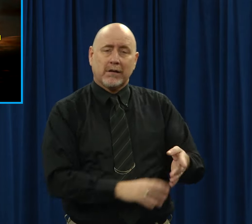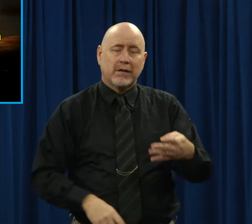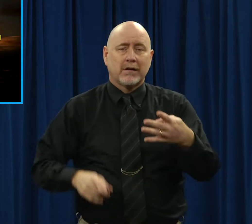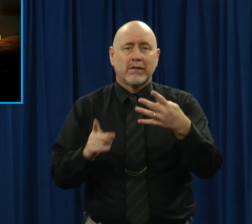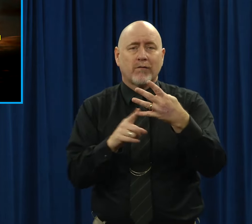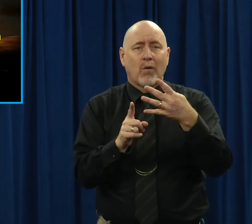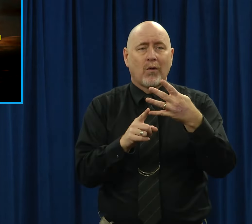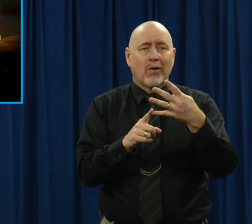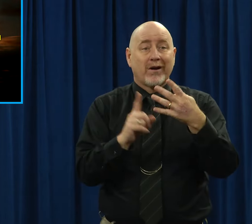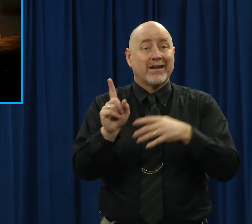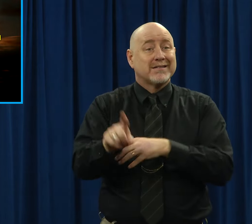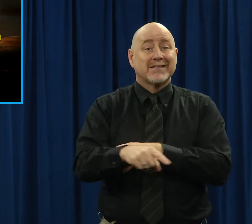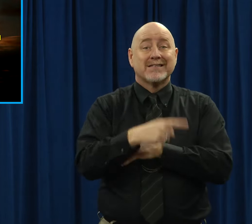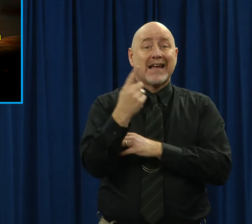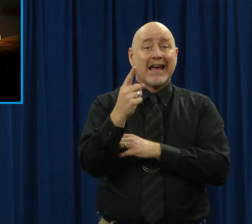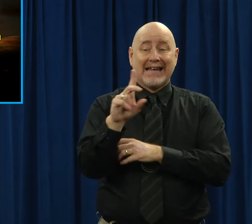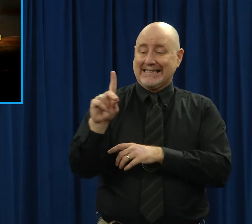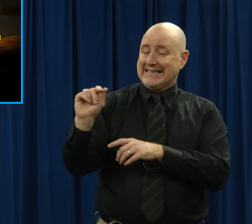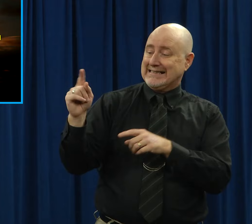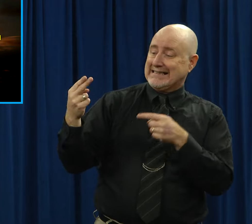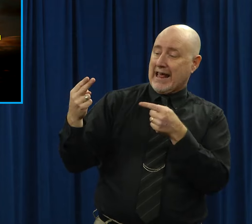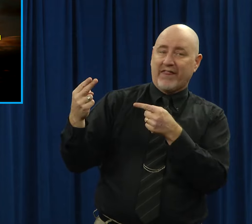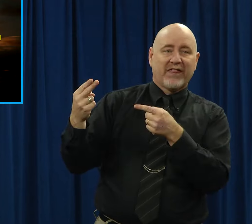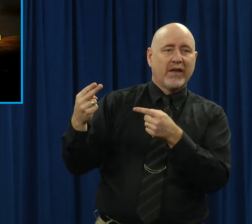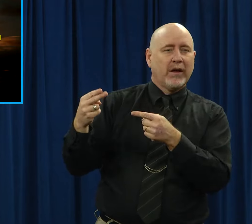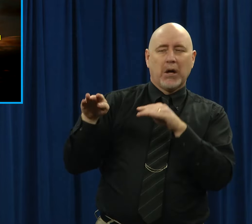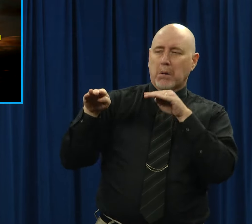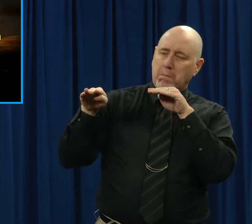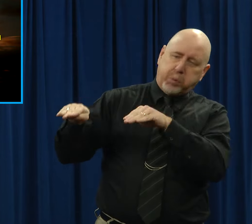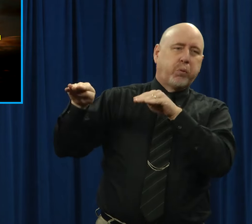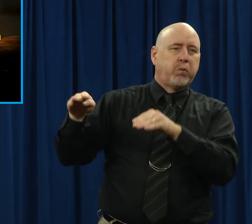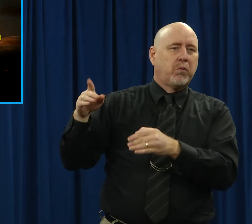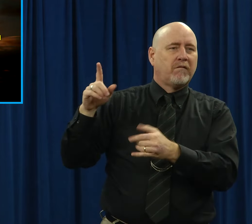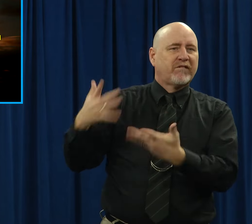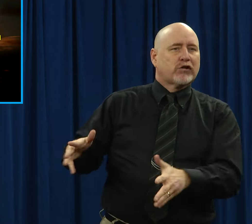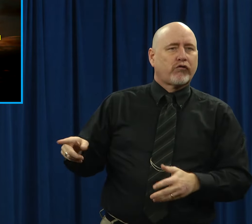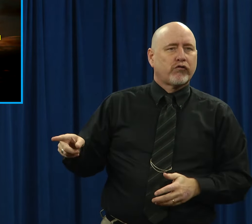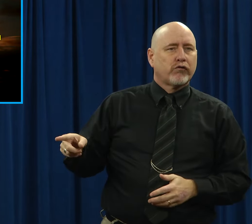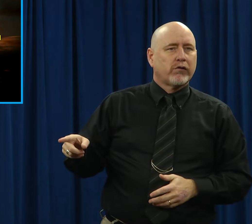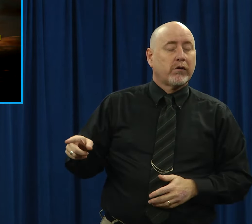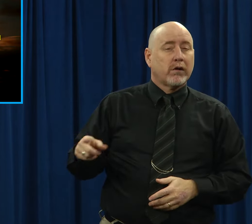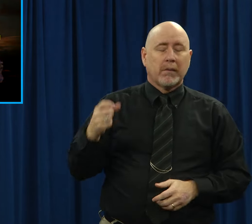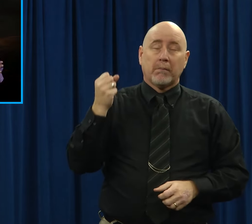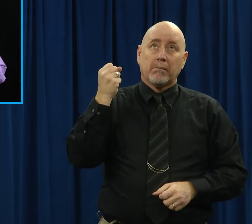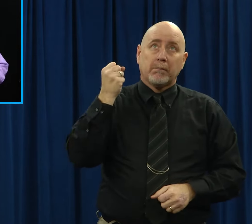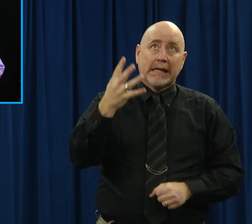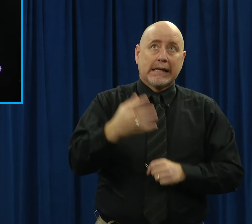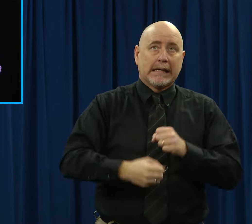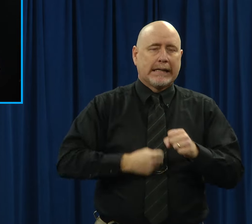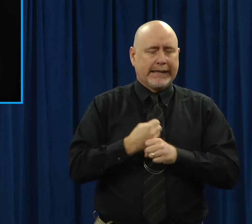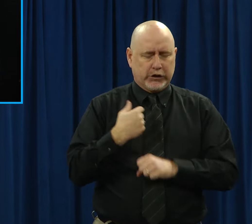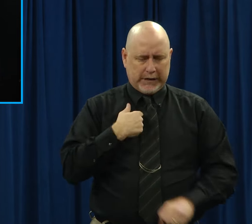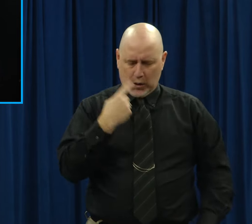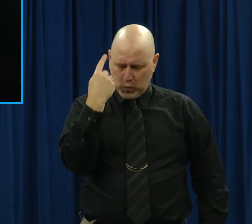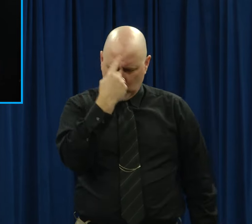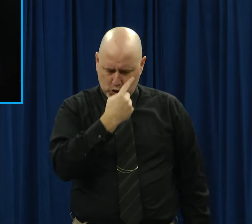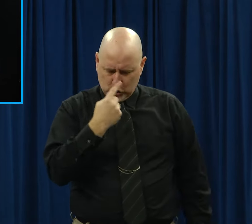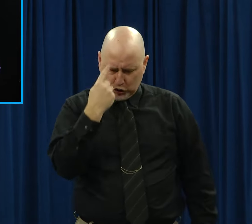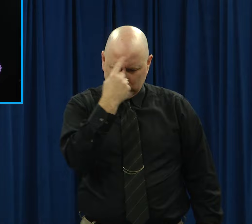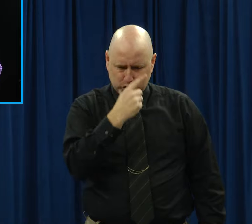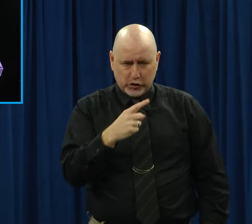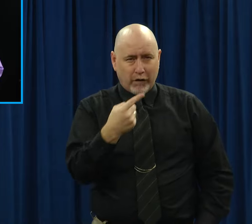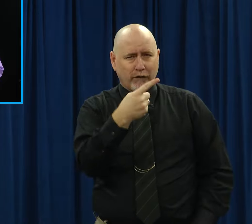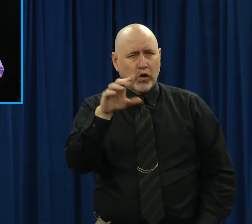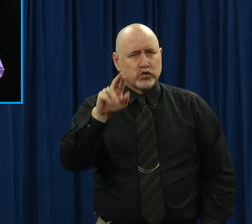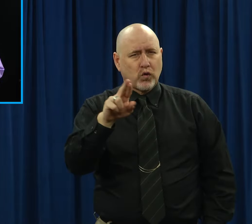heralded. Number four, it is the day when death is finally defeated. You know, for years, I